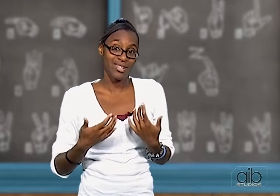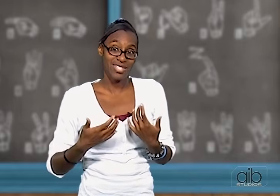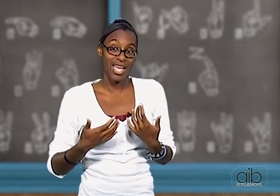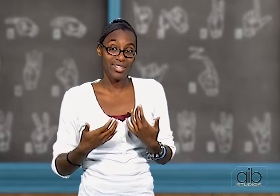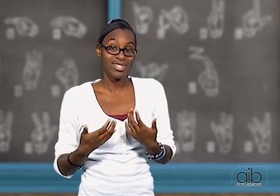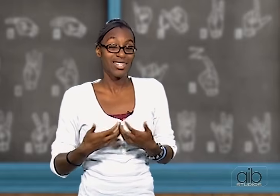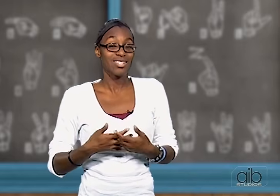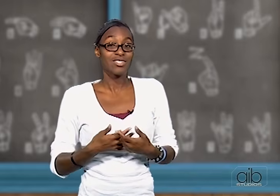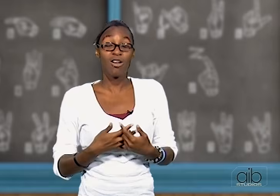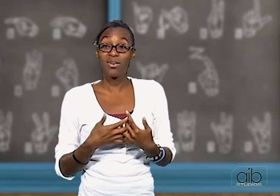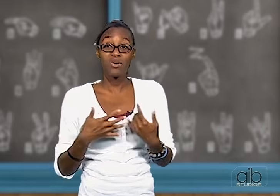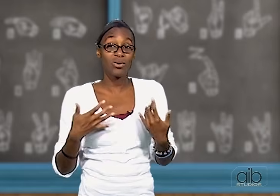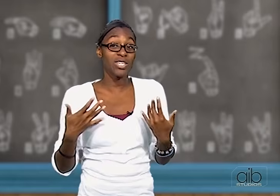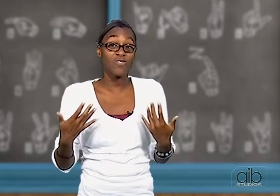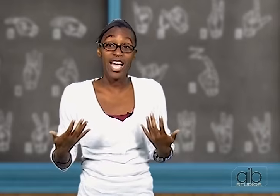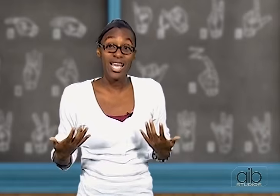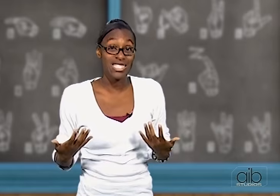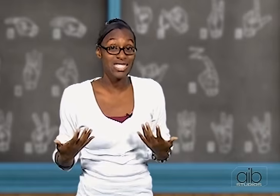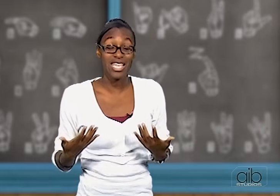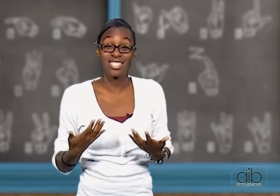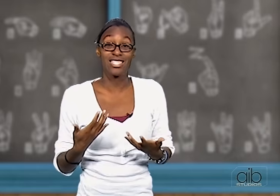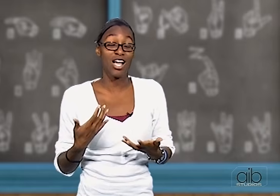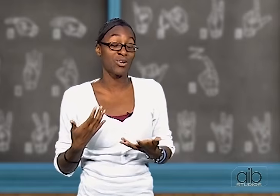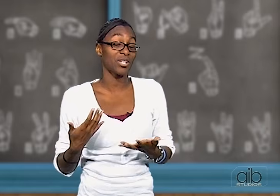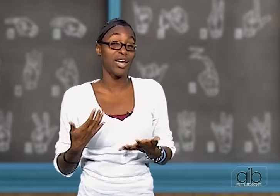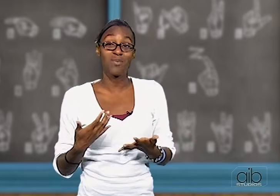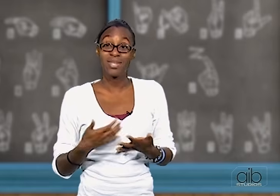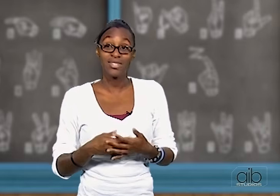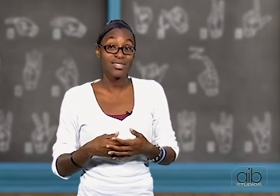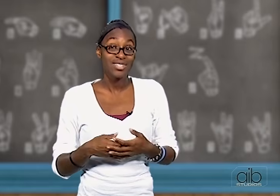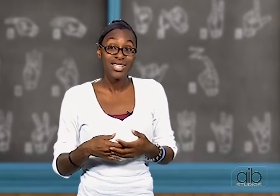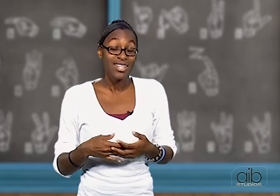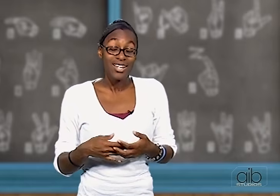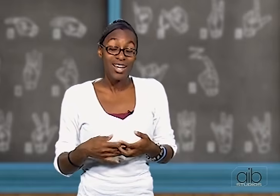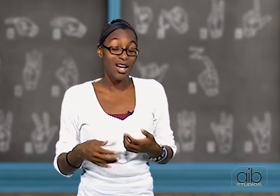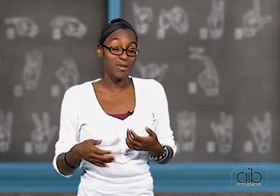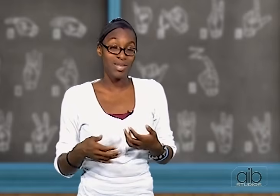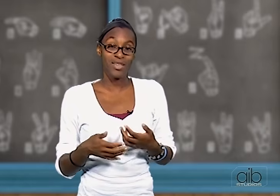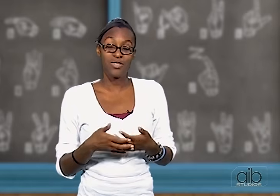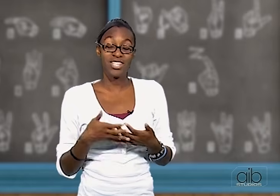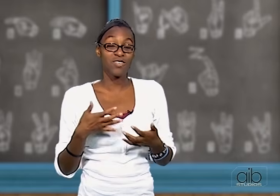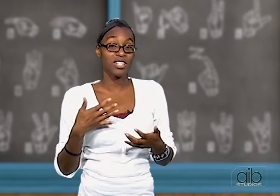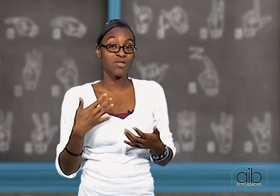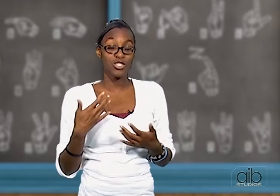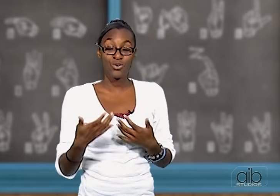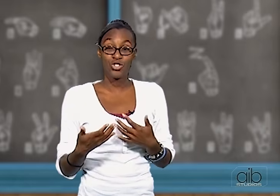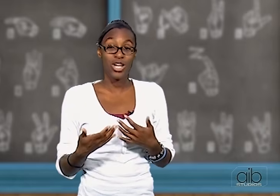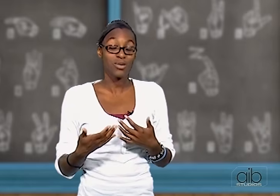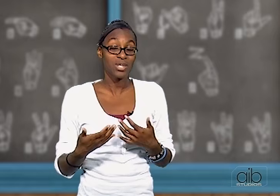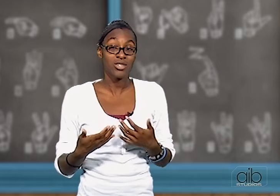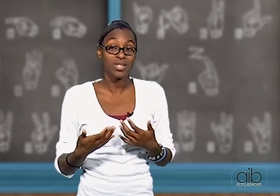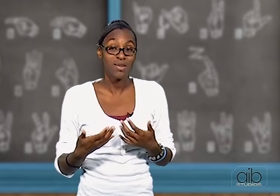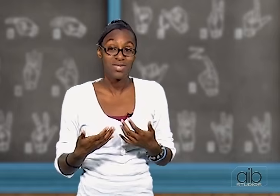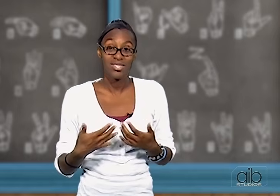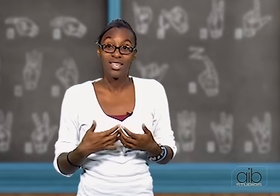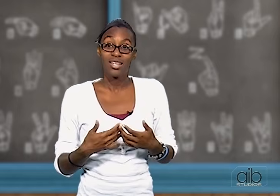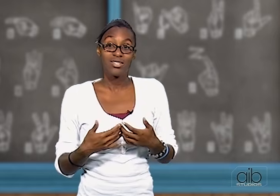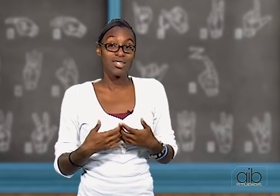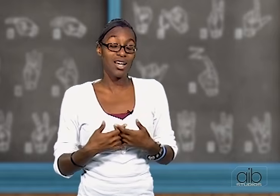contact. Talking really fast, it's not gonna help either. If a deaf individual is trying to read your lips,